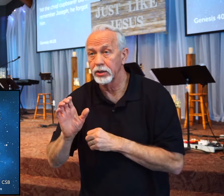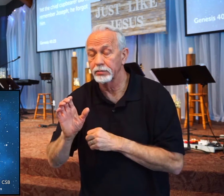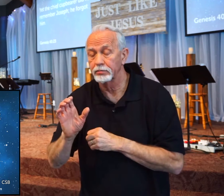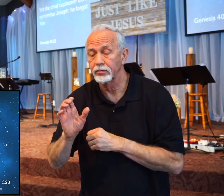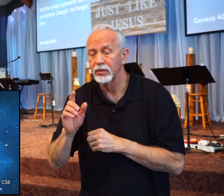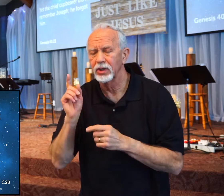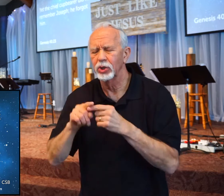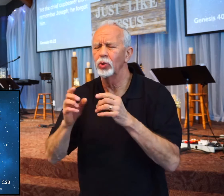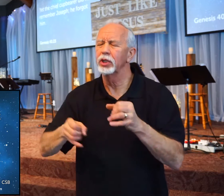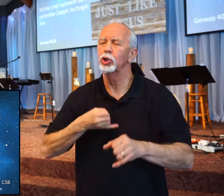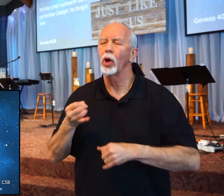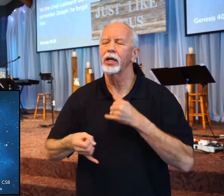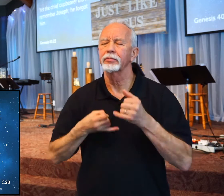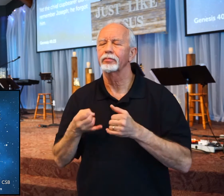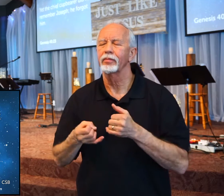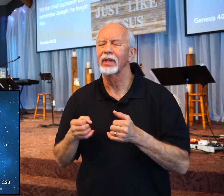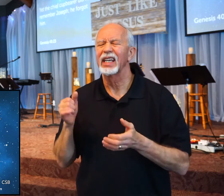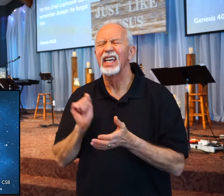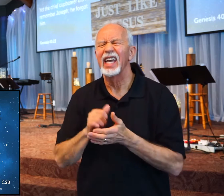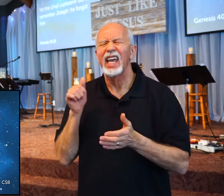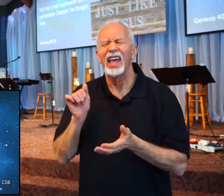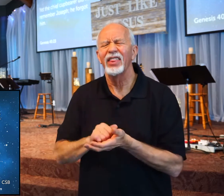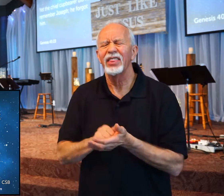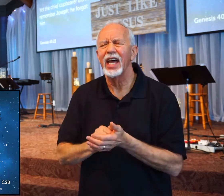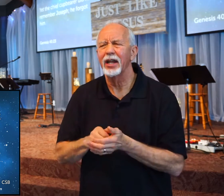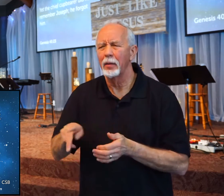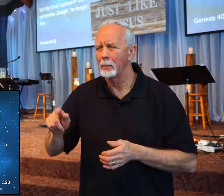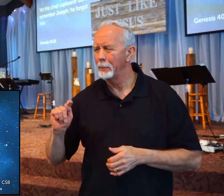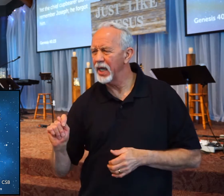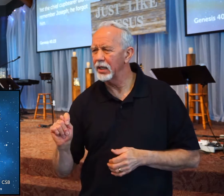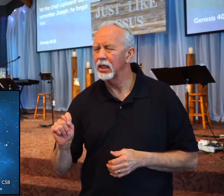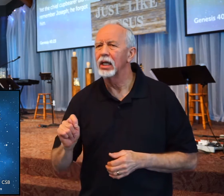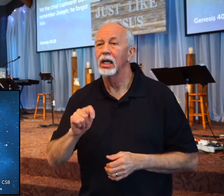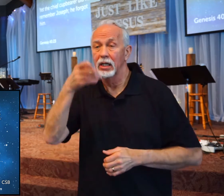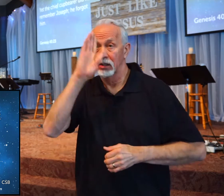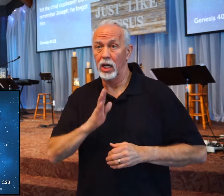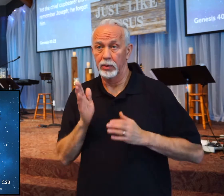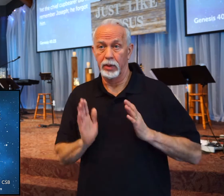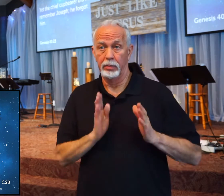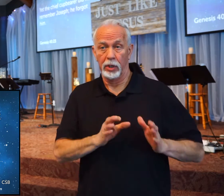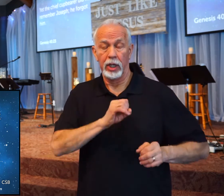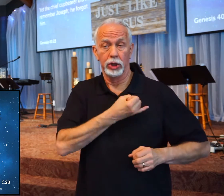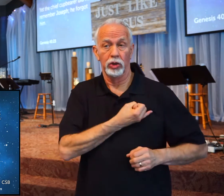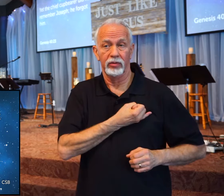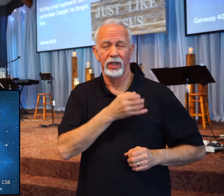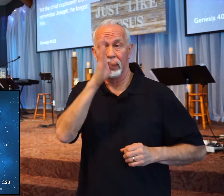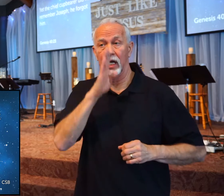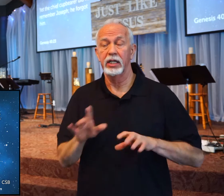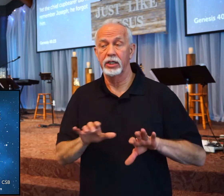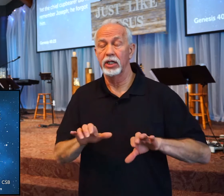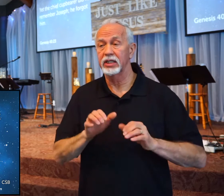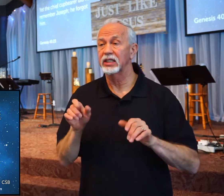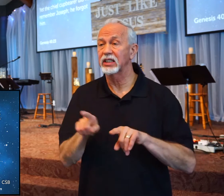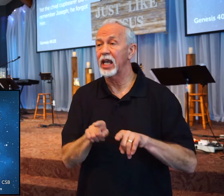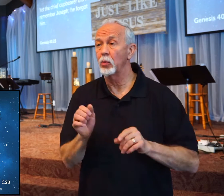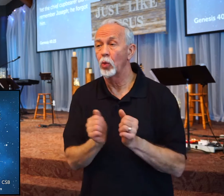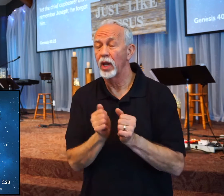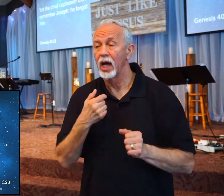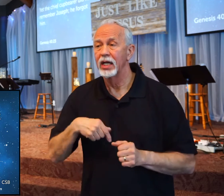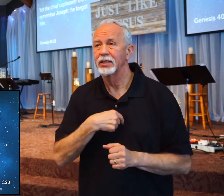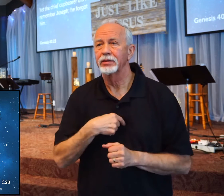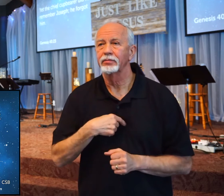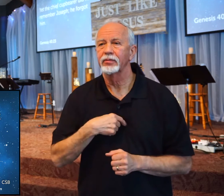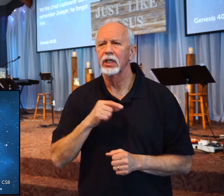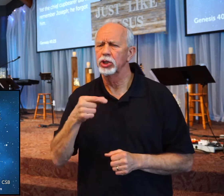to the joy. In that pit, God was preparing Joseph. And God works on us in our pits too. Now, look at